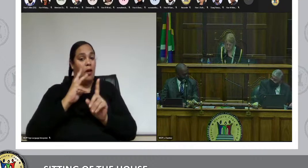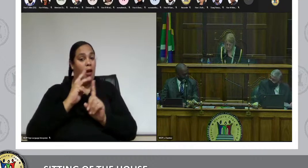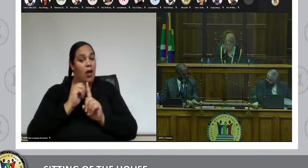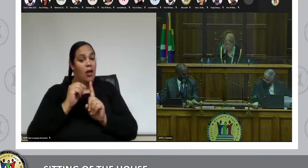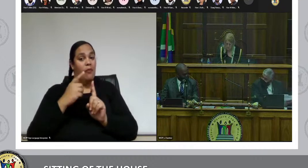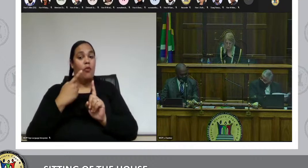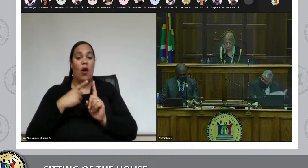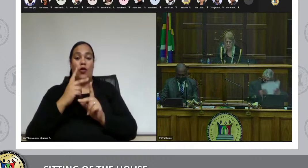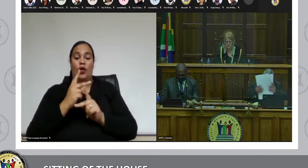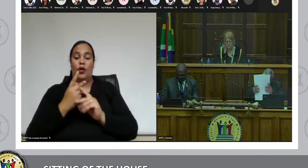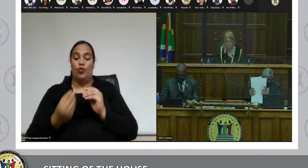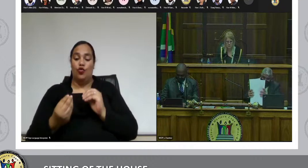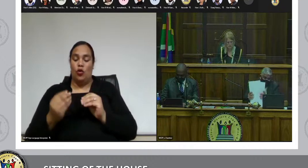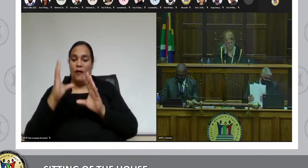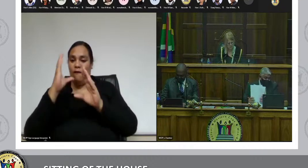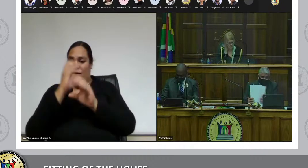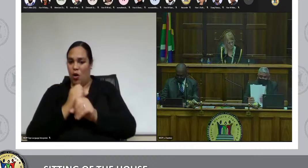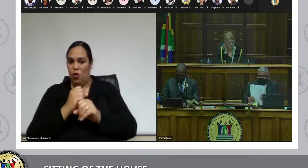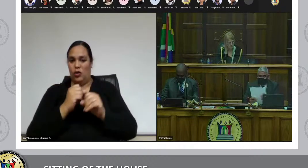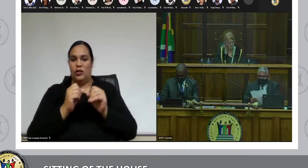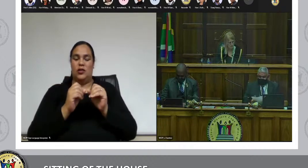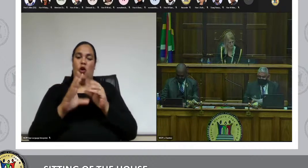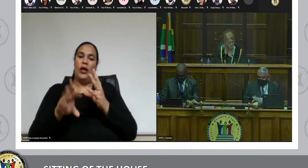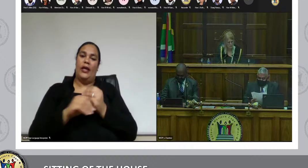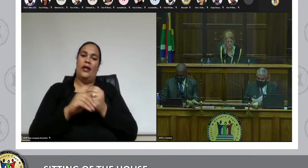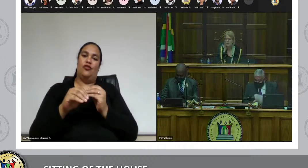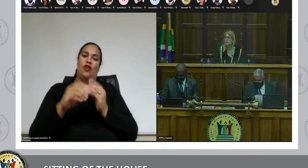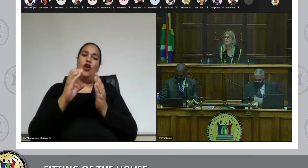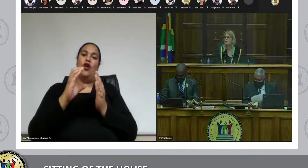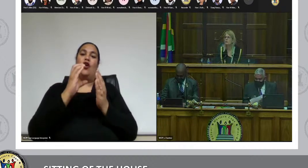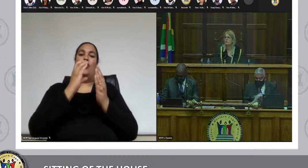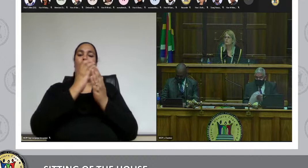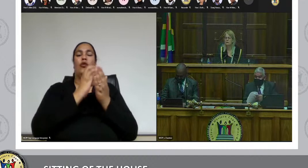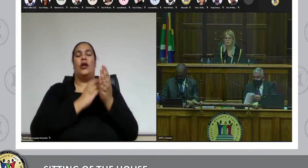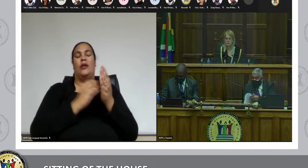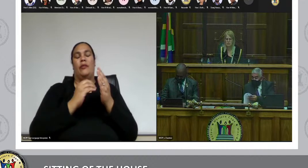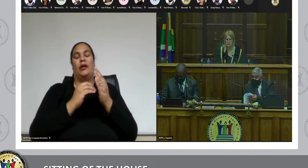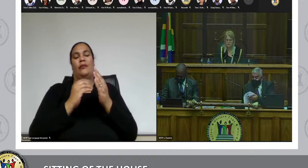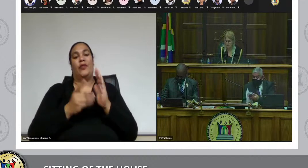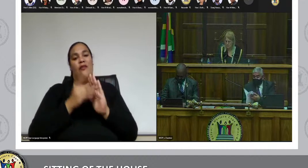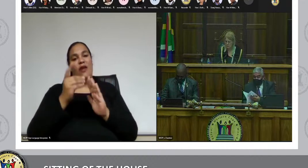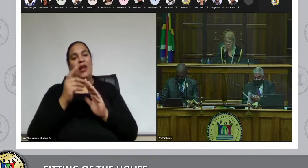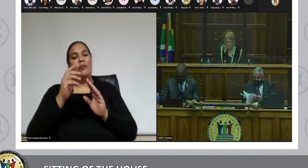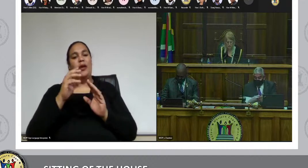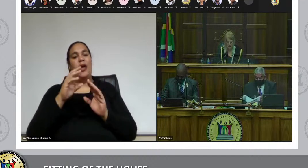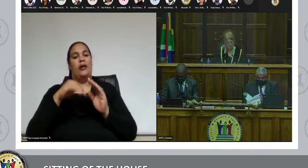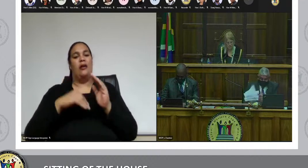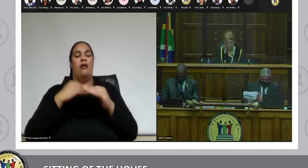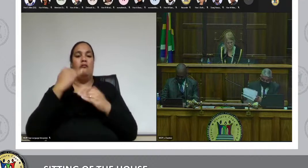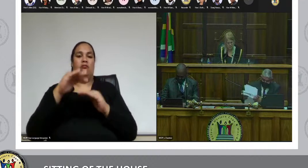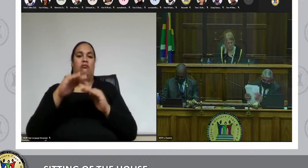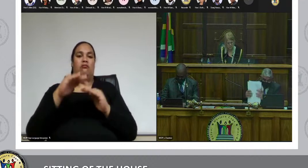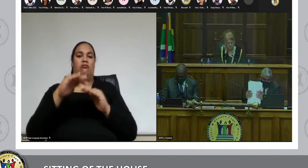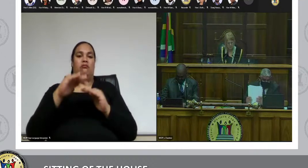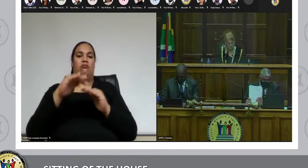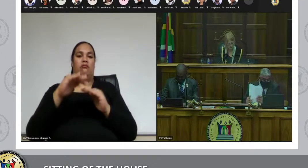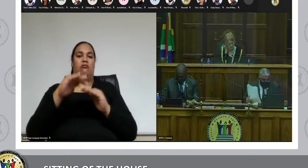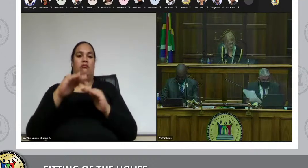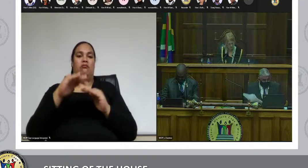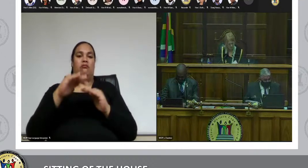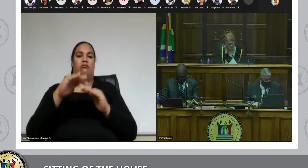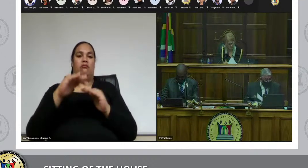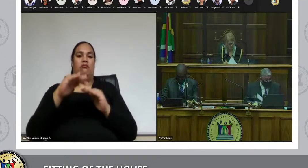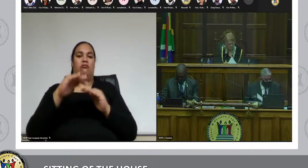keeping school children focused on extracurricular development and minimizing dropouts. In addition to this, Deputy Speaker, the